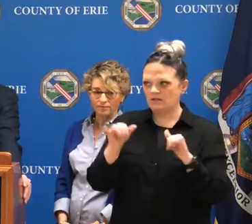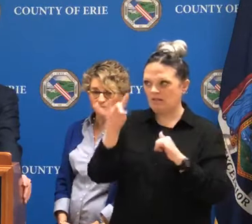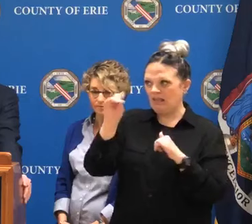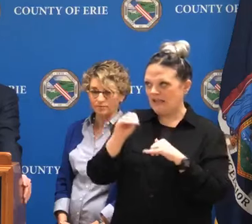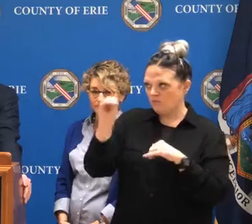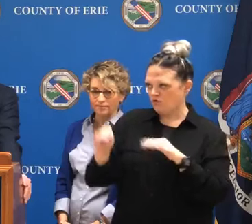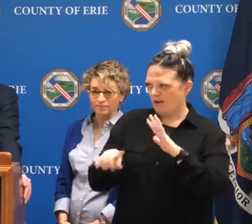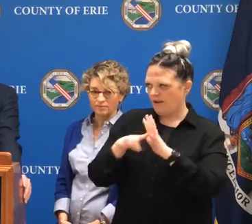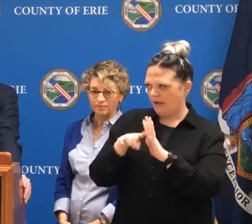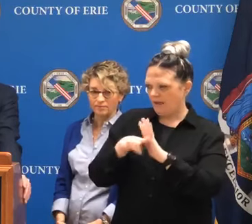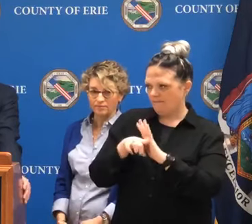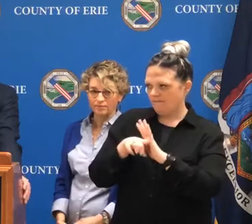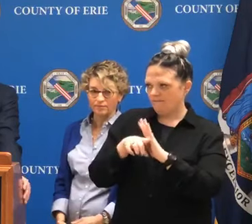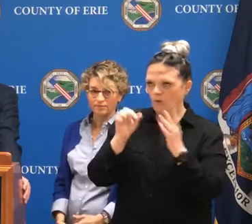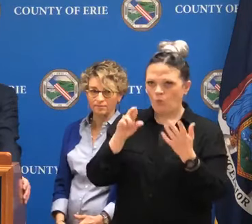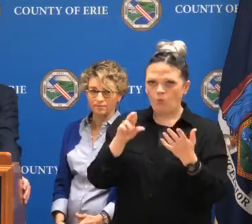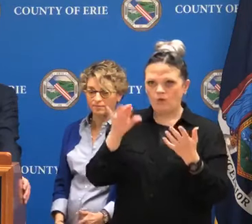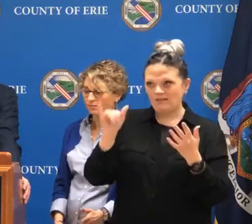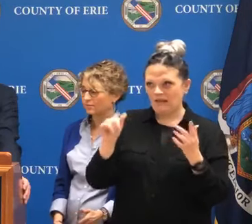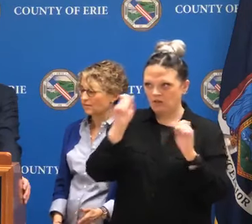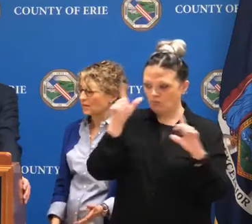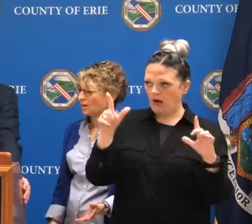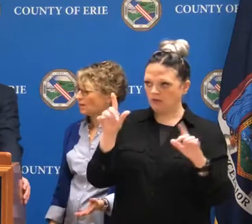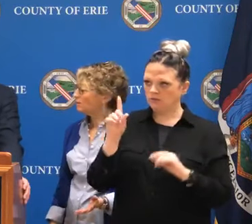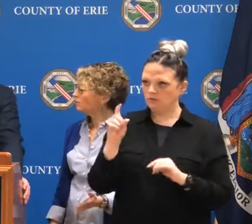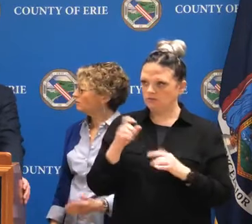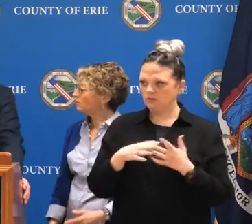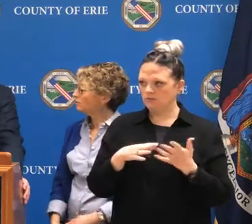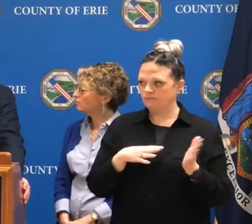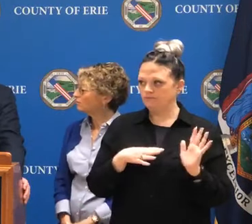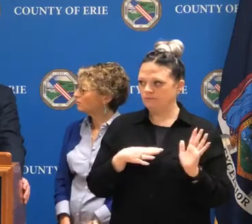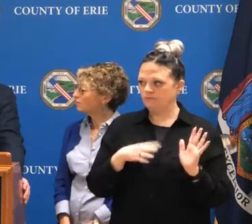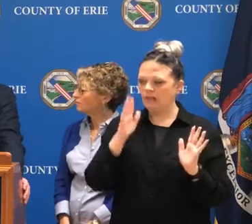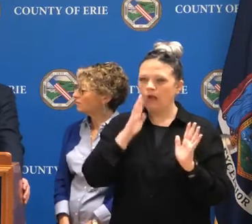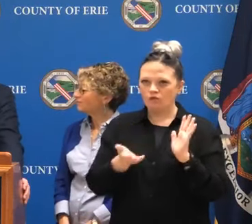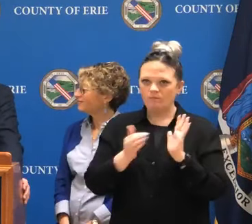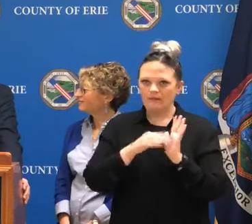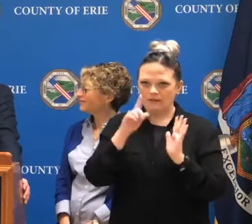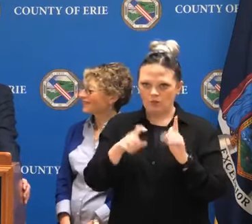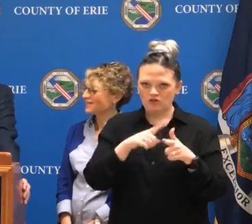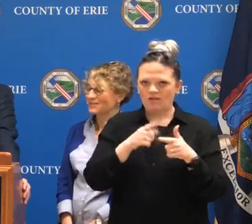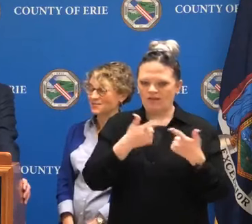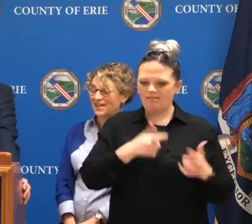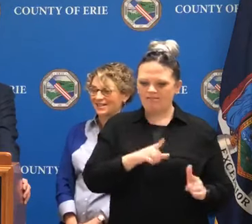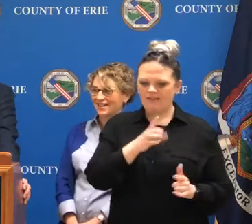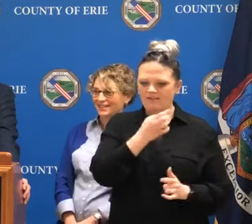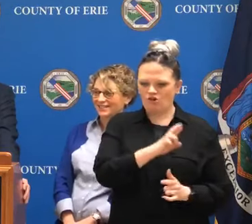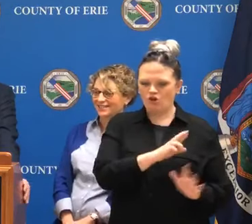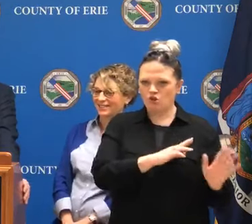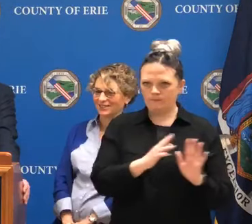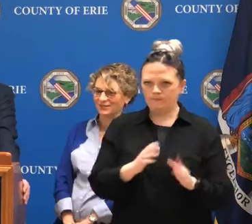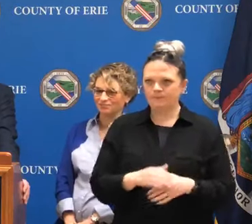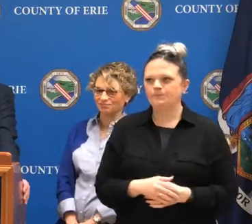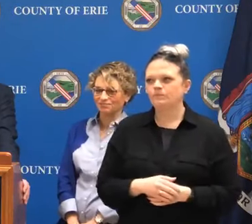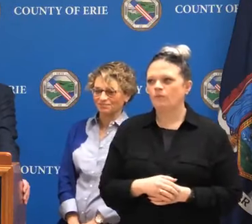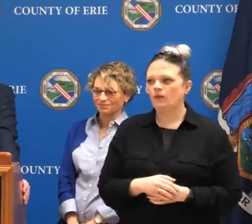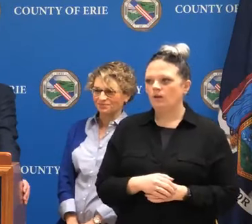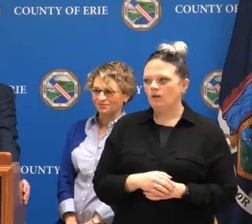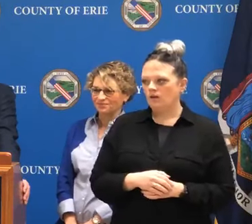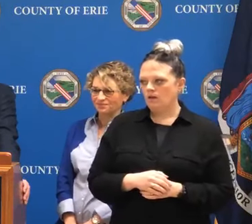coming back negative, or is that a surprise to you? I'll just repeat the question and let Doc answer it. The question was,